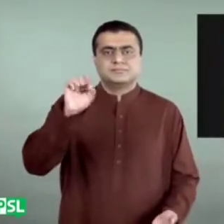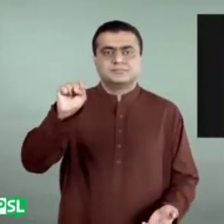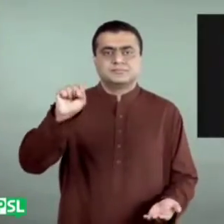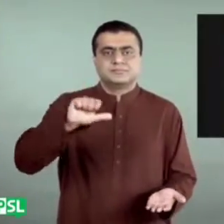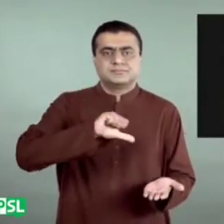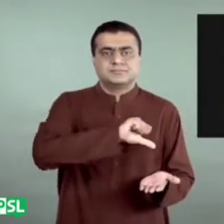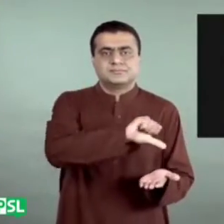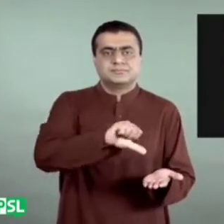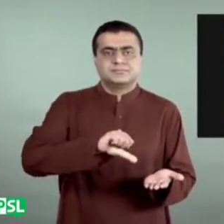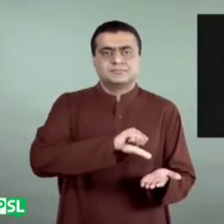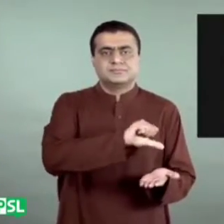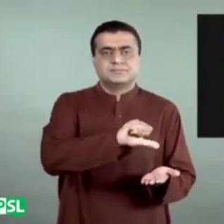Barbecue sauce.